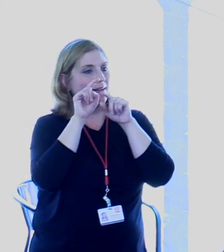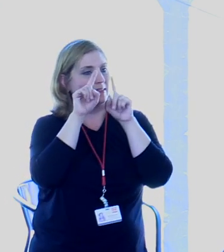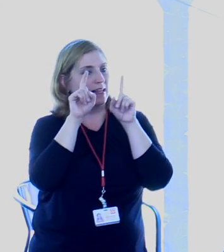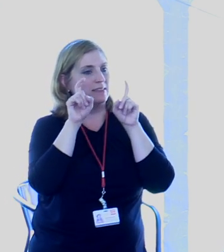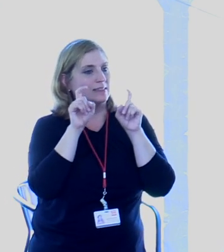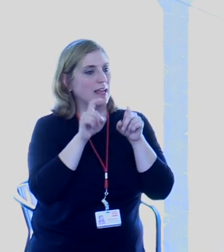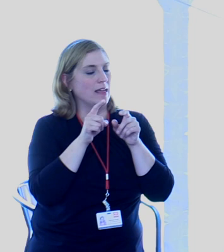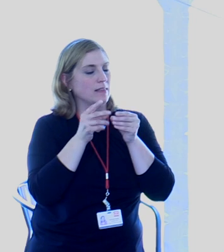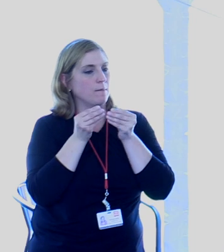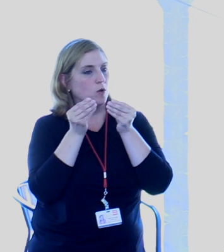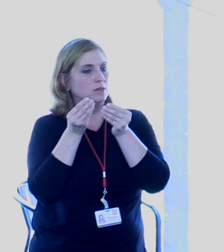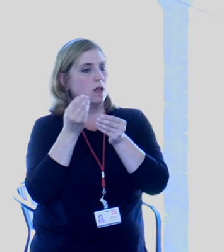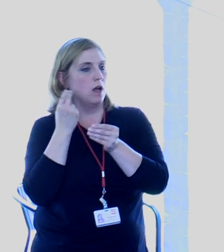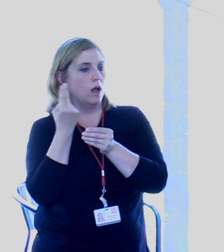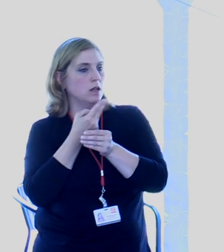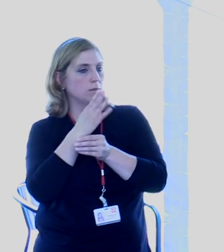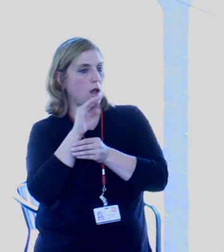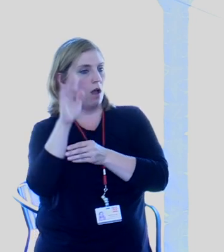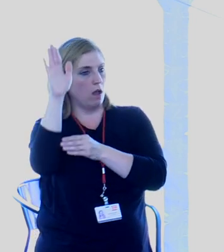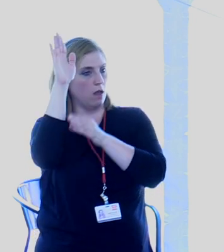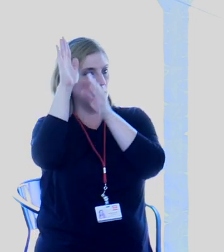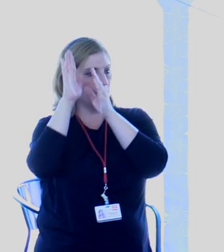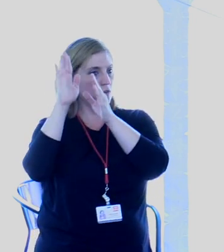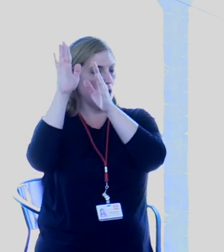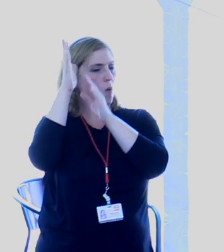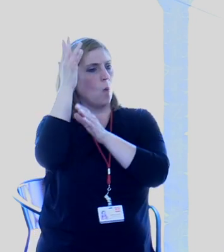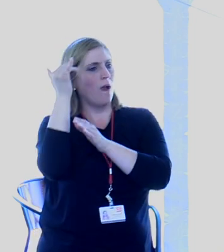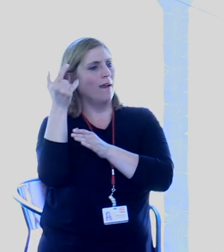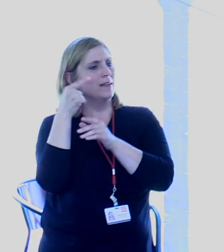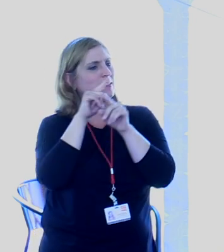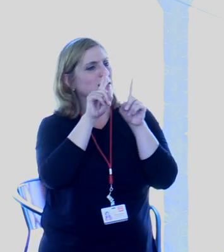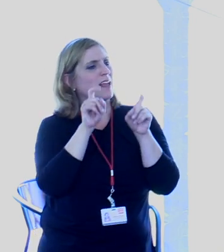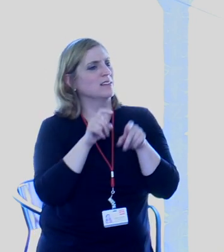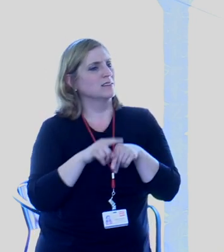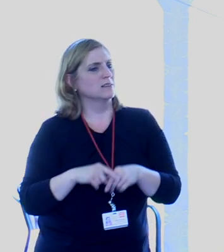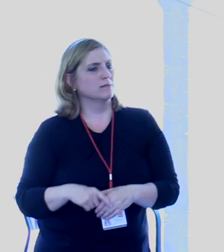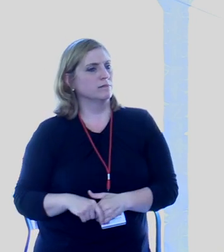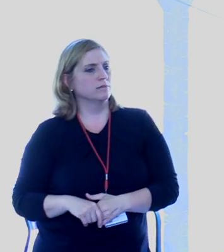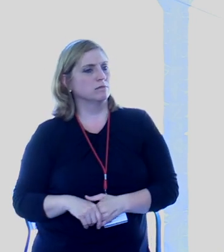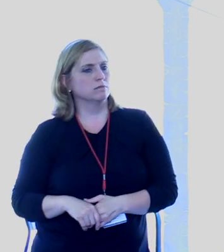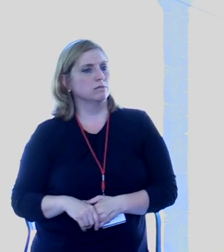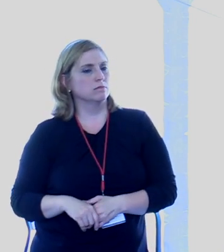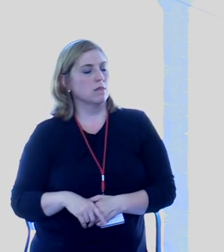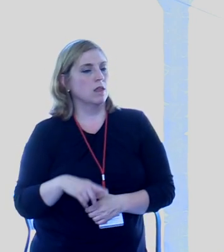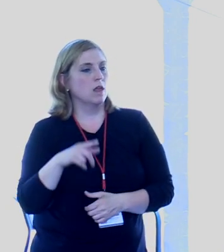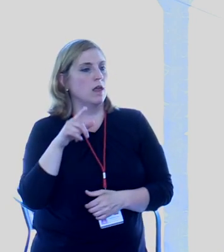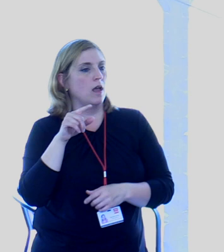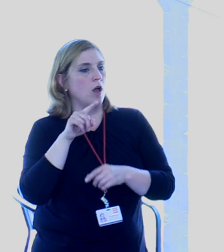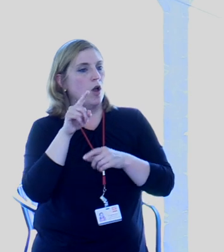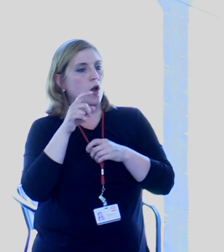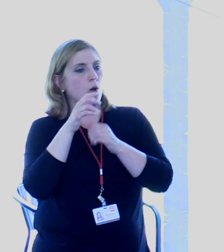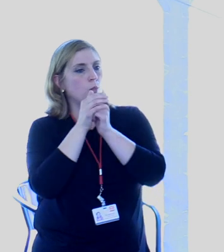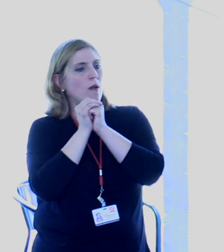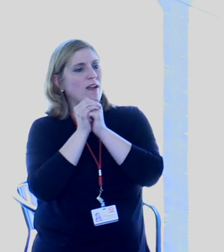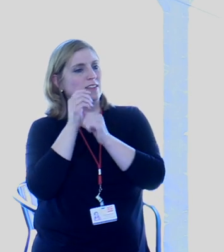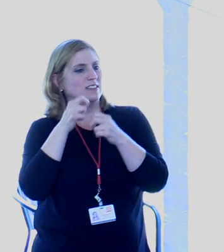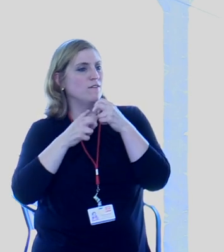that is put to us by the Father. Why is prayer a test? Well, prayer is difficult.